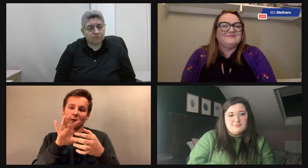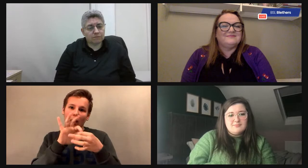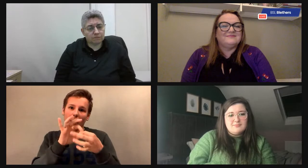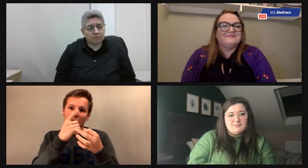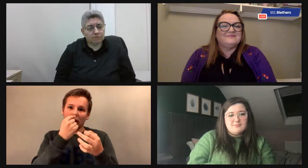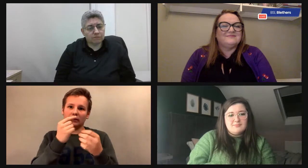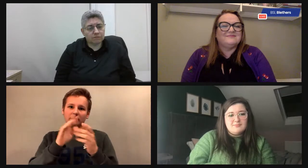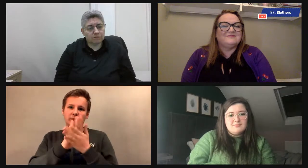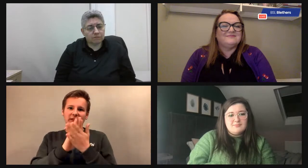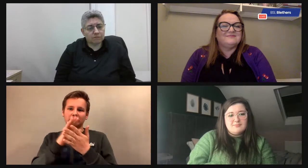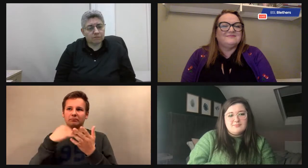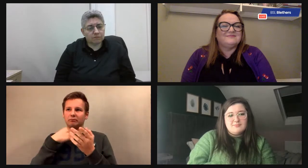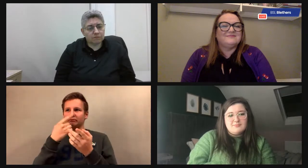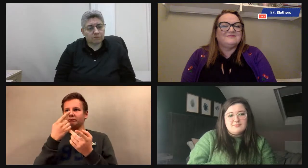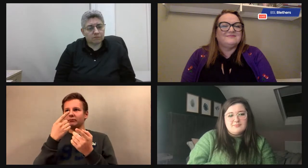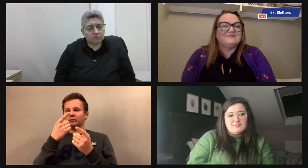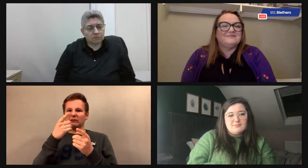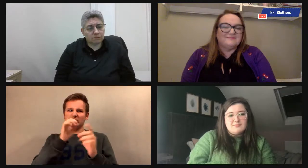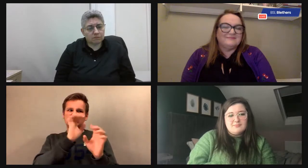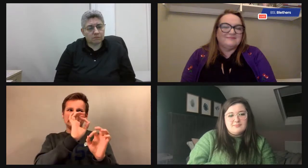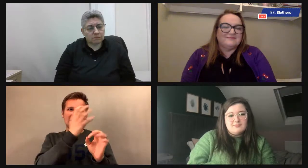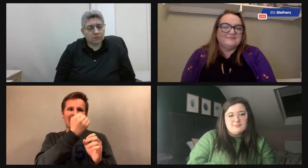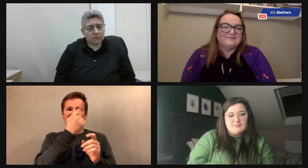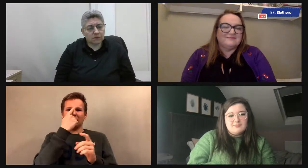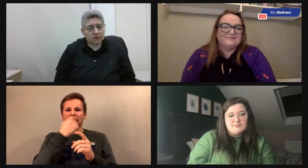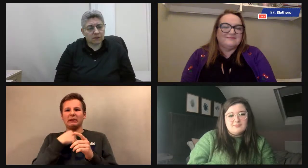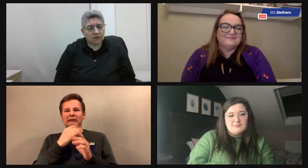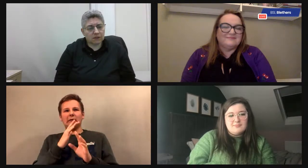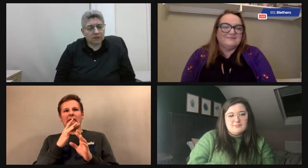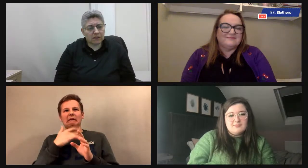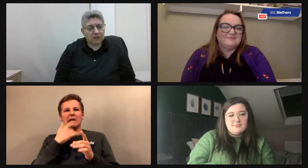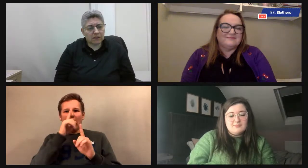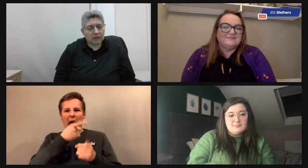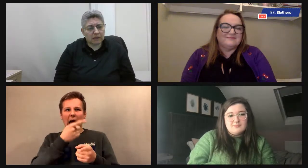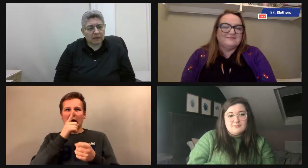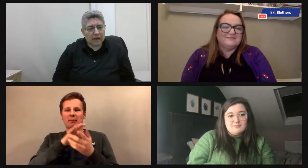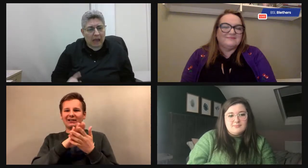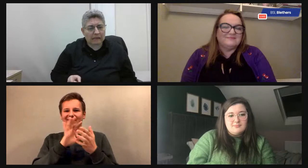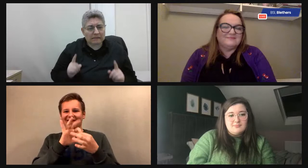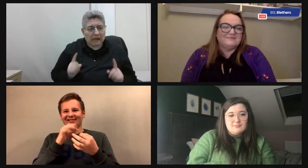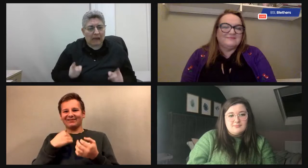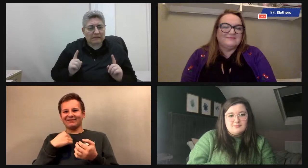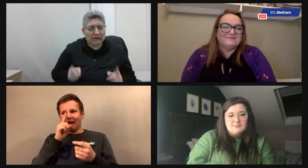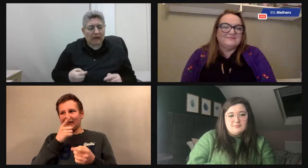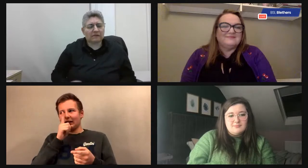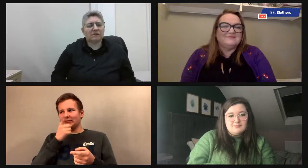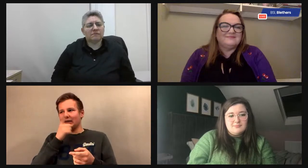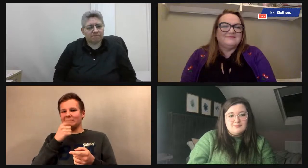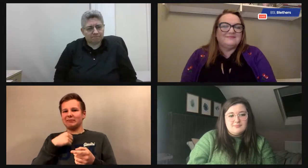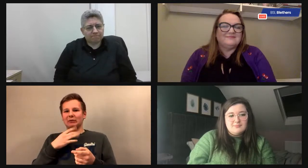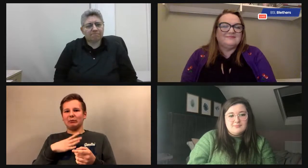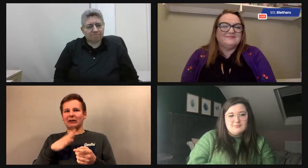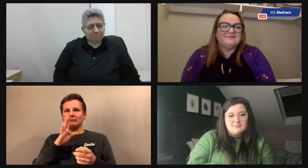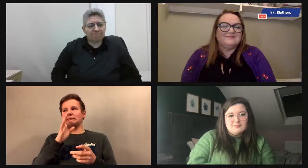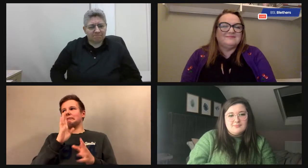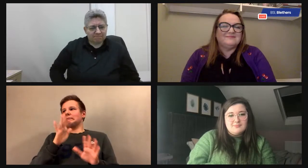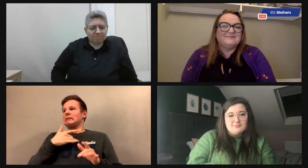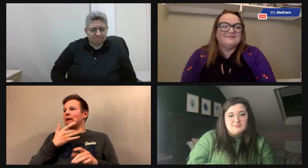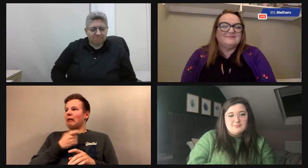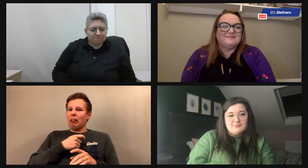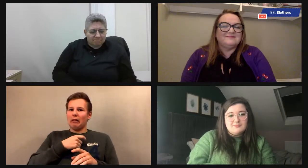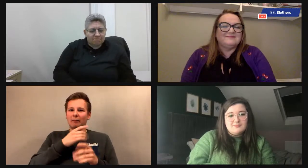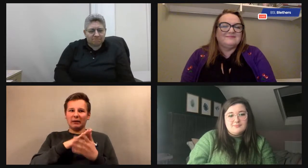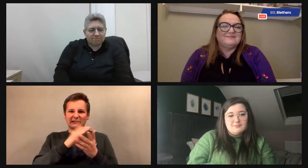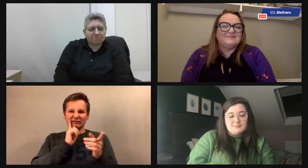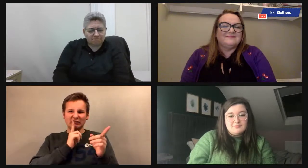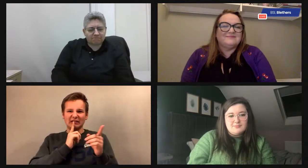Oh yeah, of course, because then they can fulfill their potential, and they have aspirations rather than